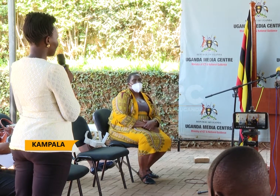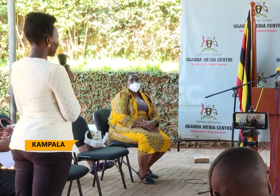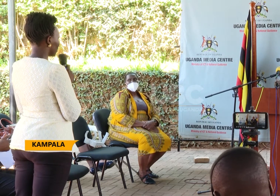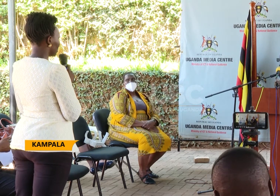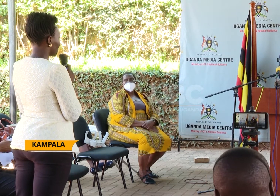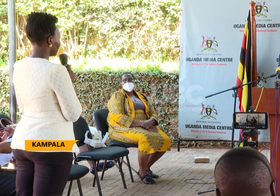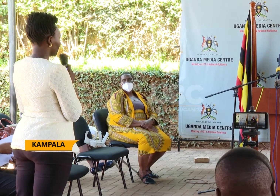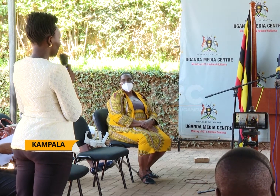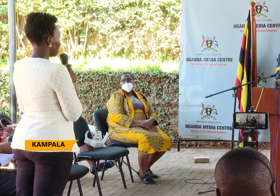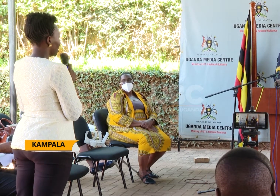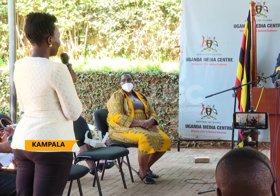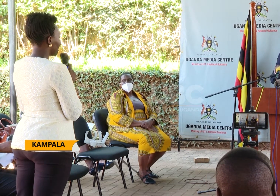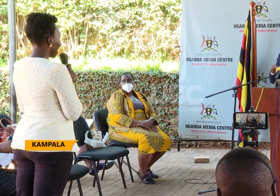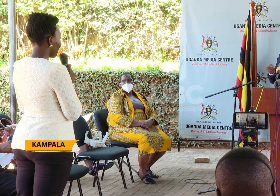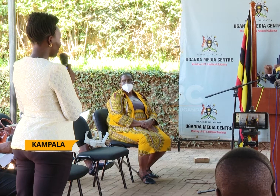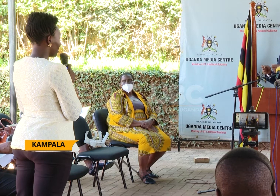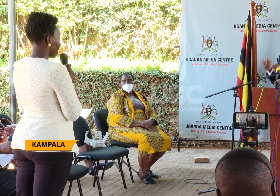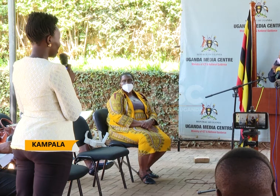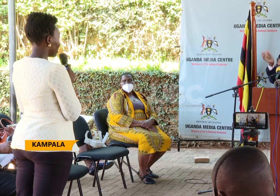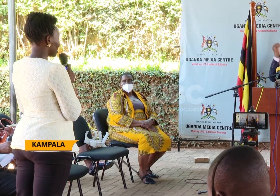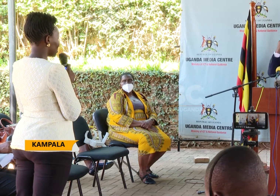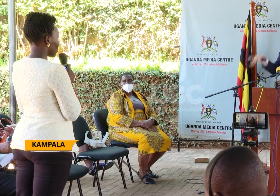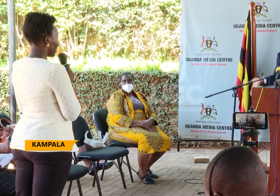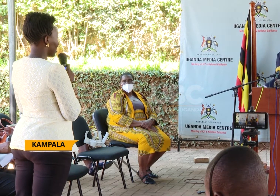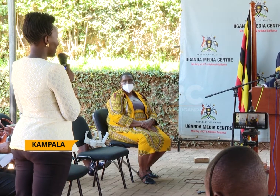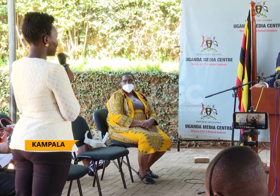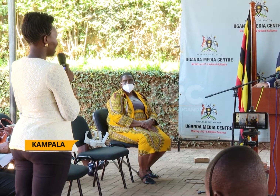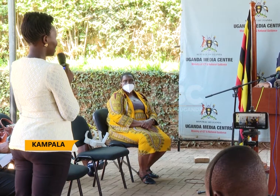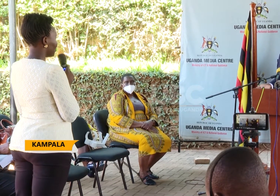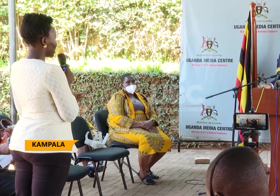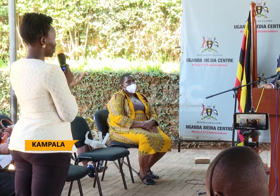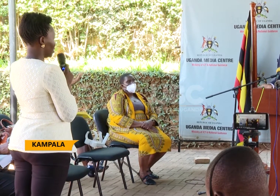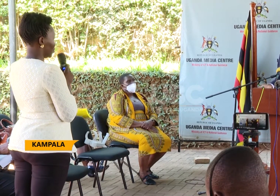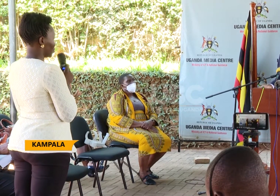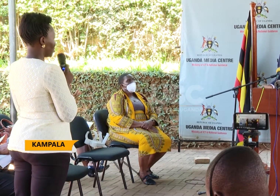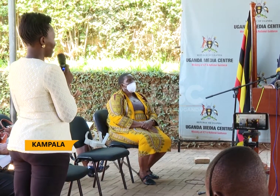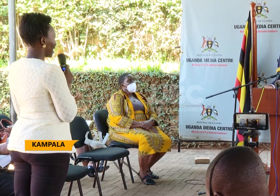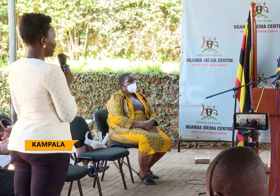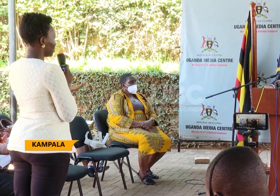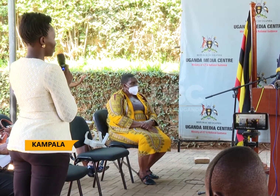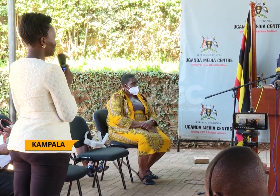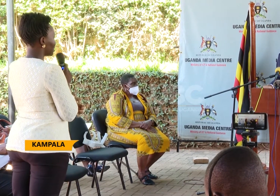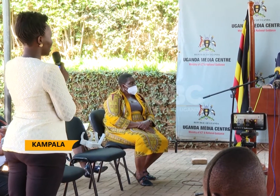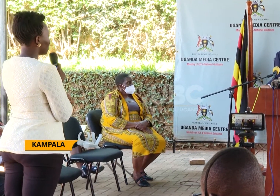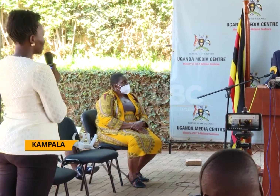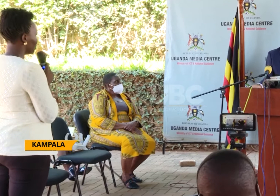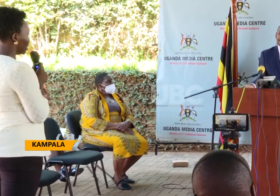persons. If it's happening on the radios, so you can imagine a deaf person needs to use their eyes, so they're missing out on